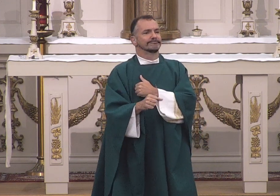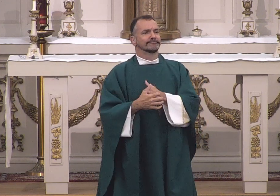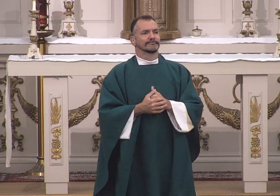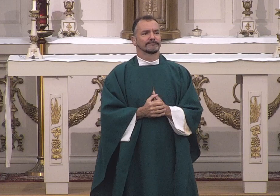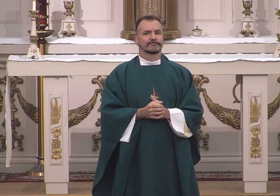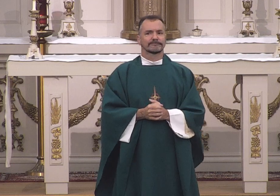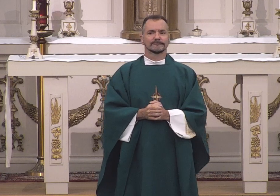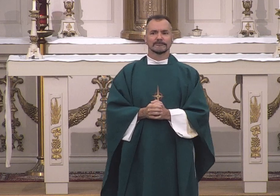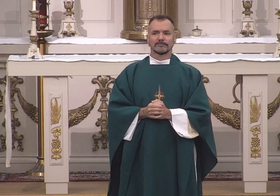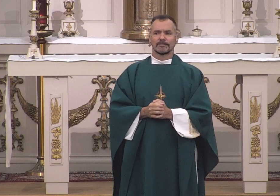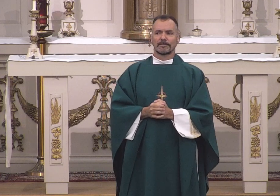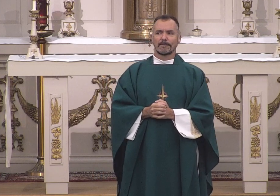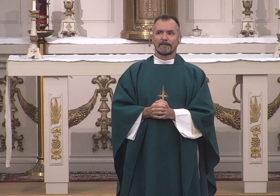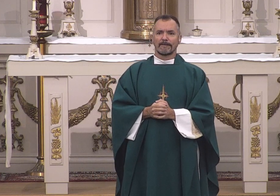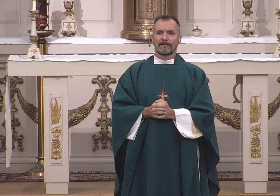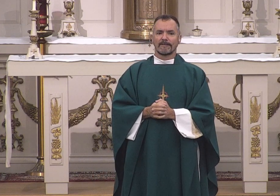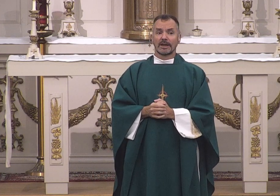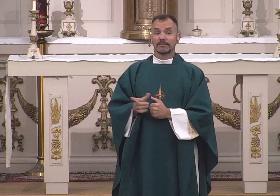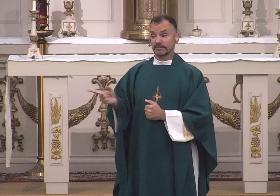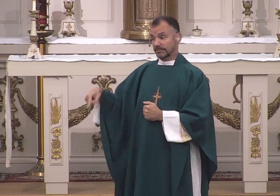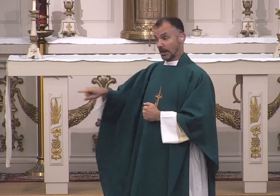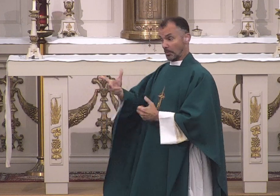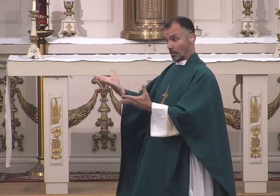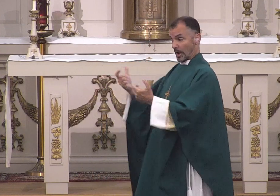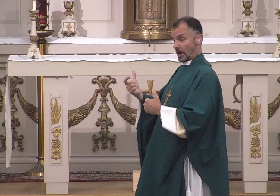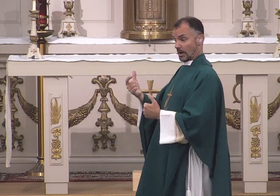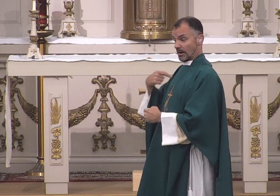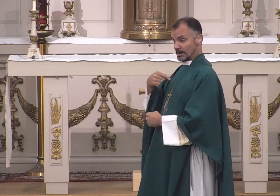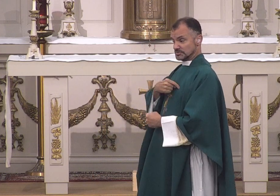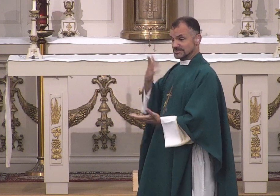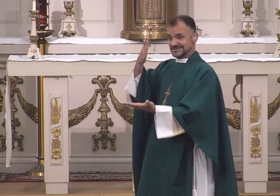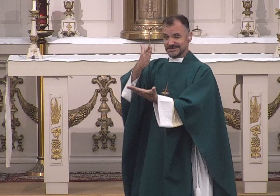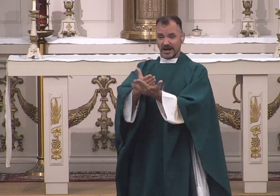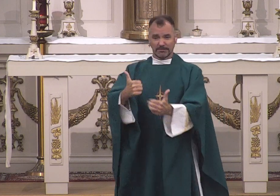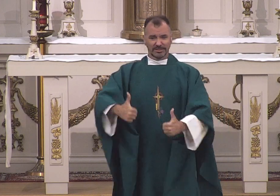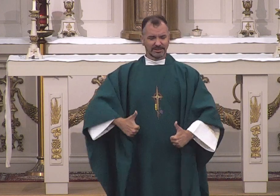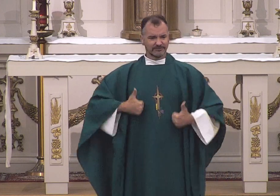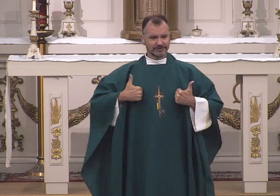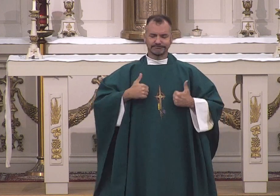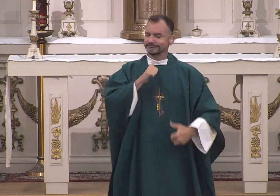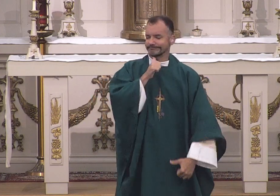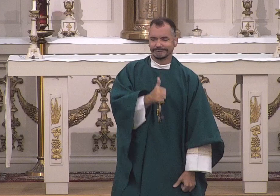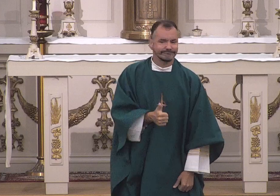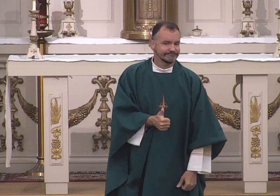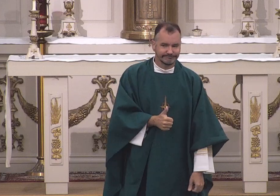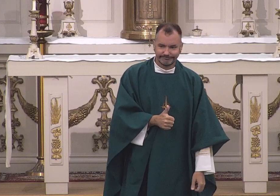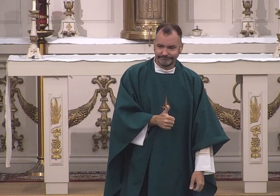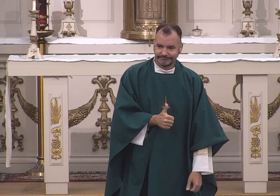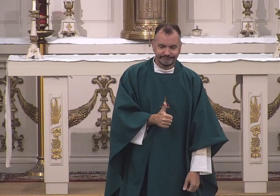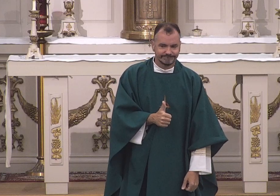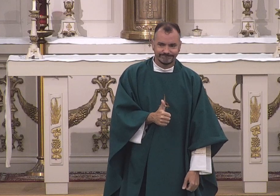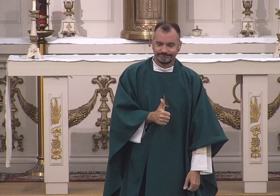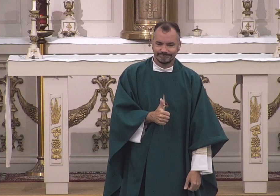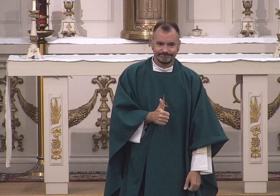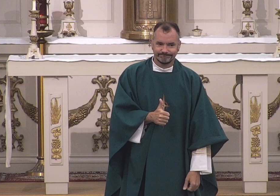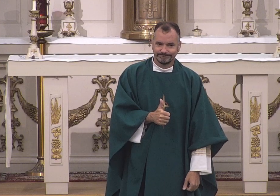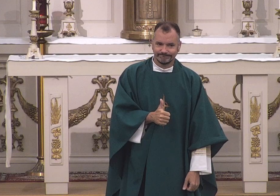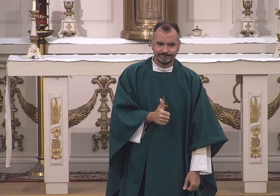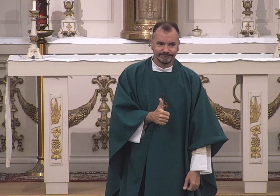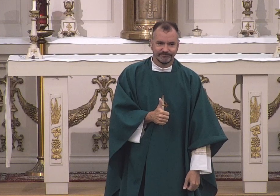Of course, I'm mindful of my friend who passed and I miss that person, but life goes